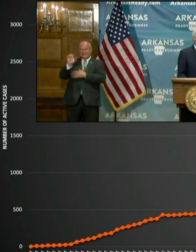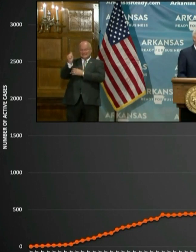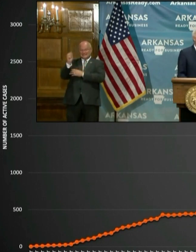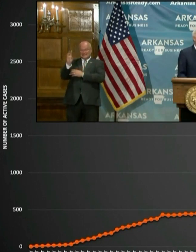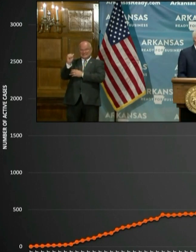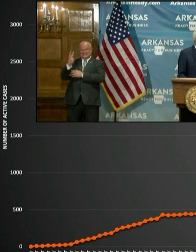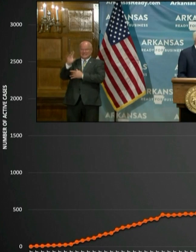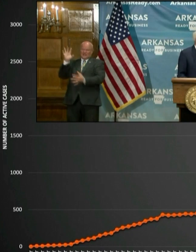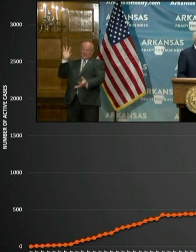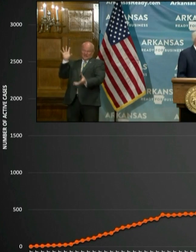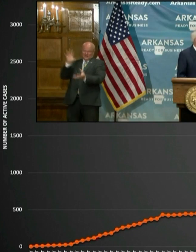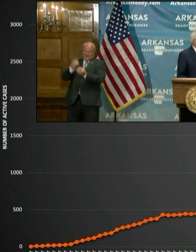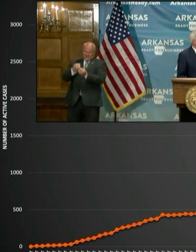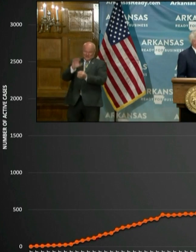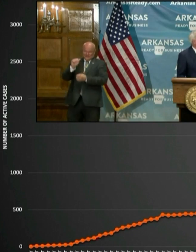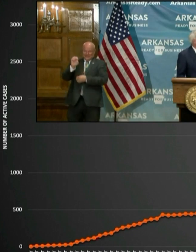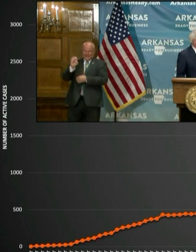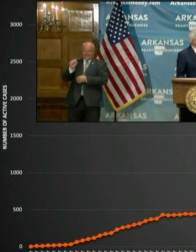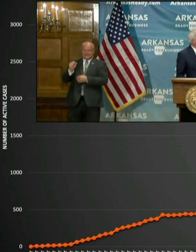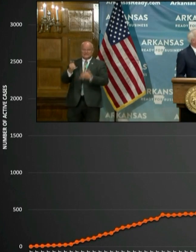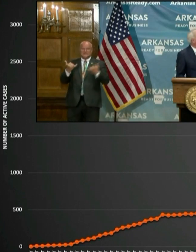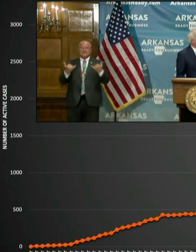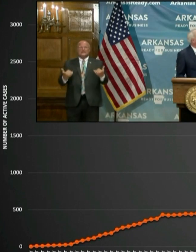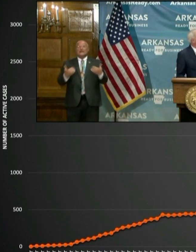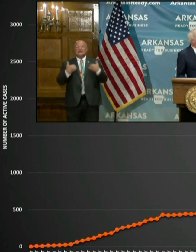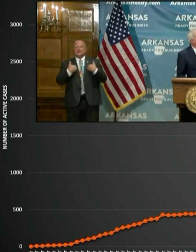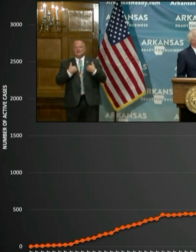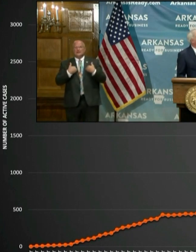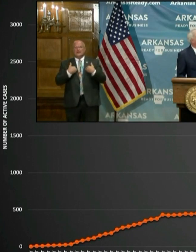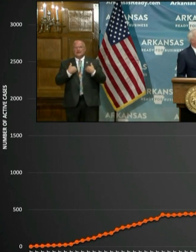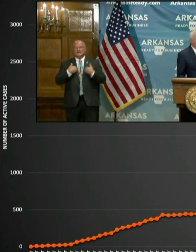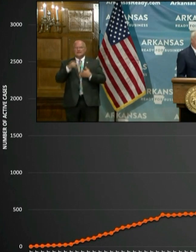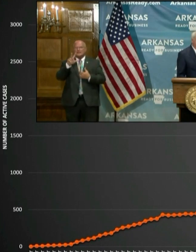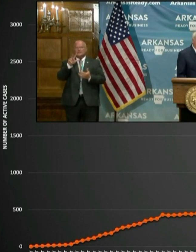10,816 cumulative cases, we have